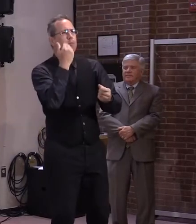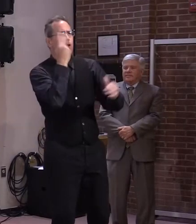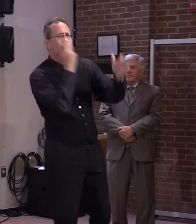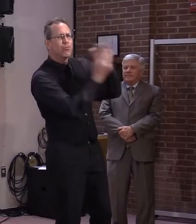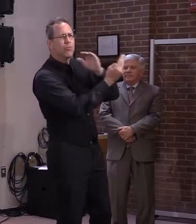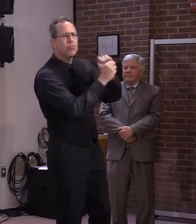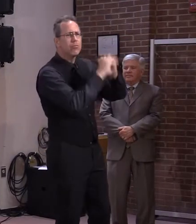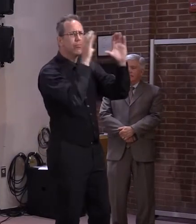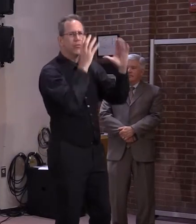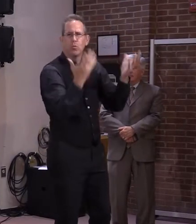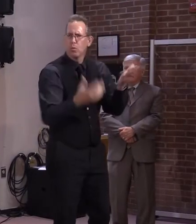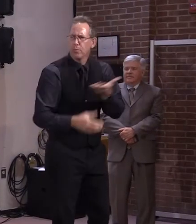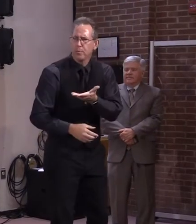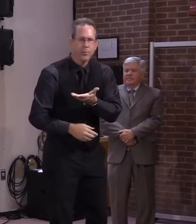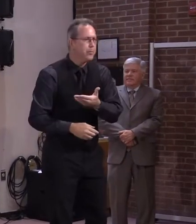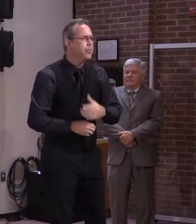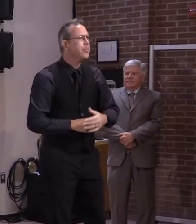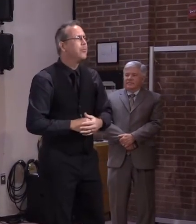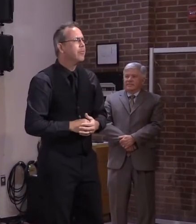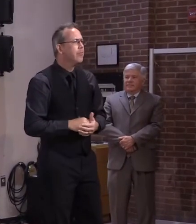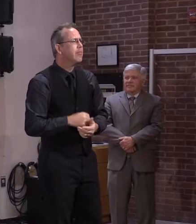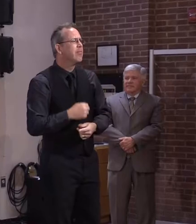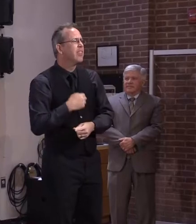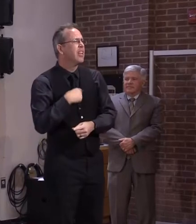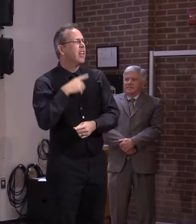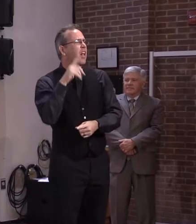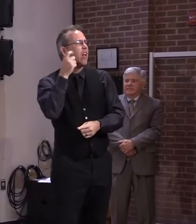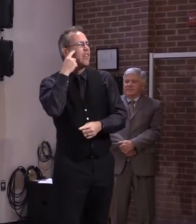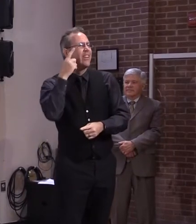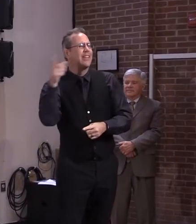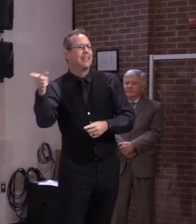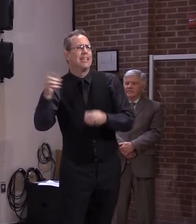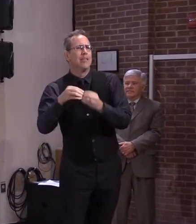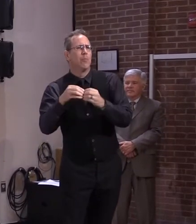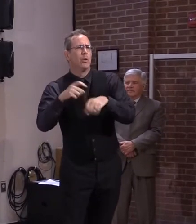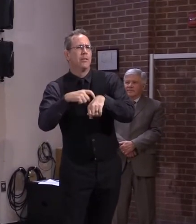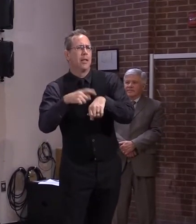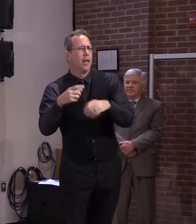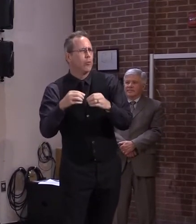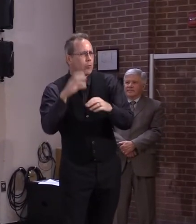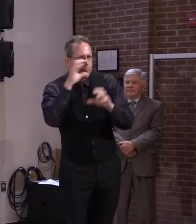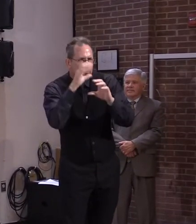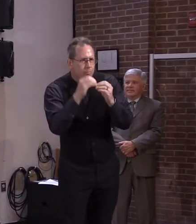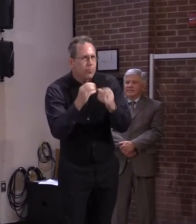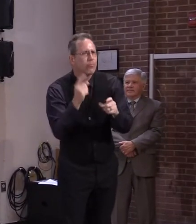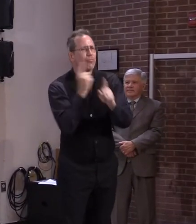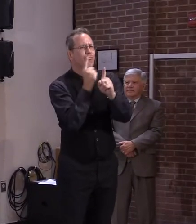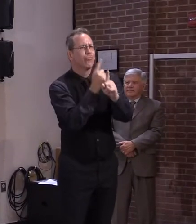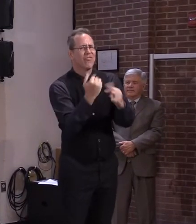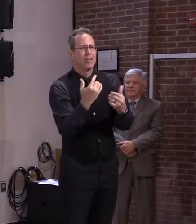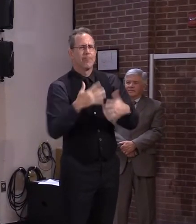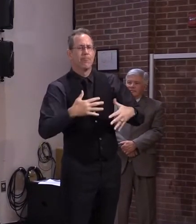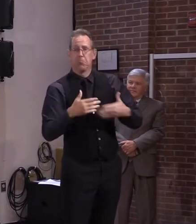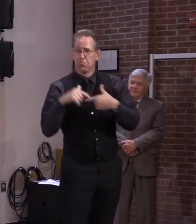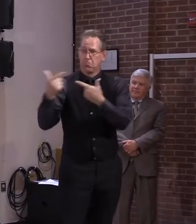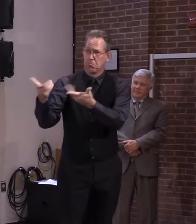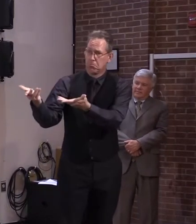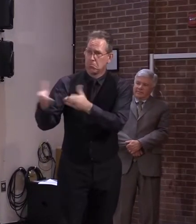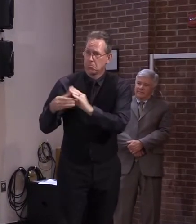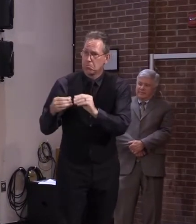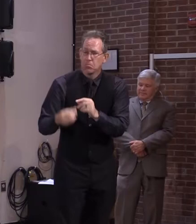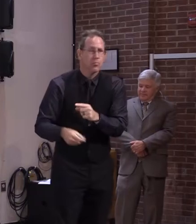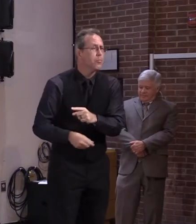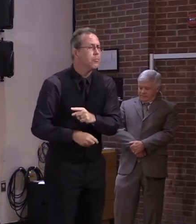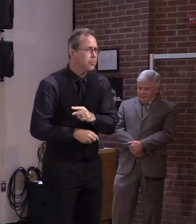Yeah, Lisa, it's a great question. I mean, you know, when we look at the forecasts and the projections, you know, we're looking first at the trends that are occurring in